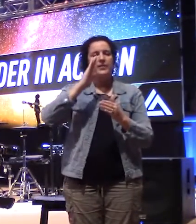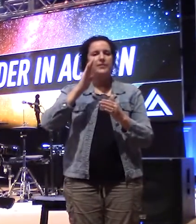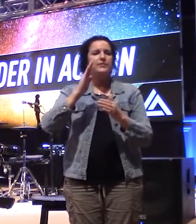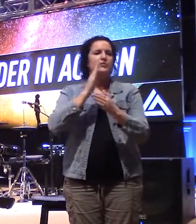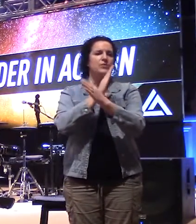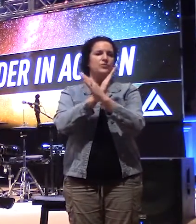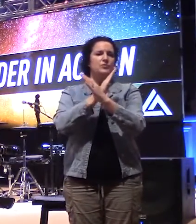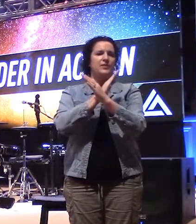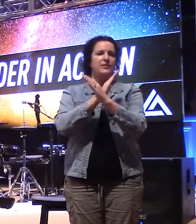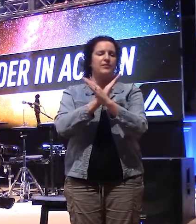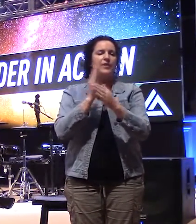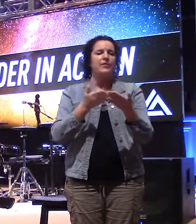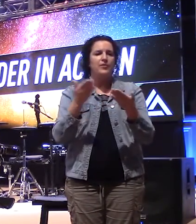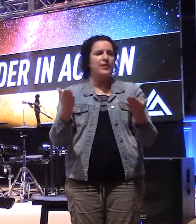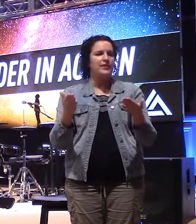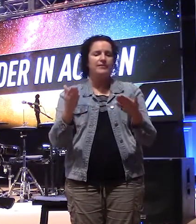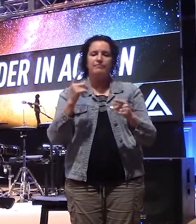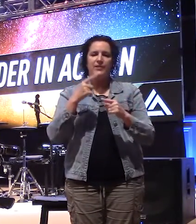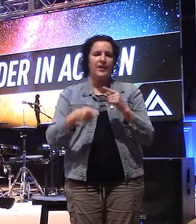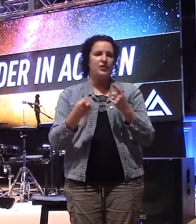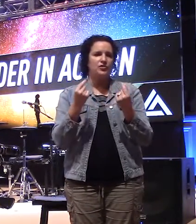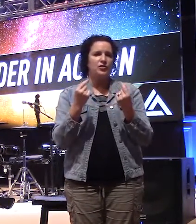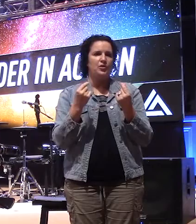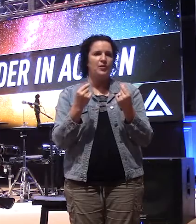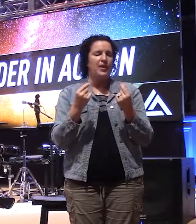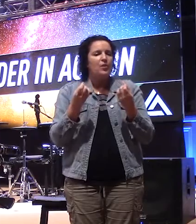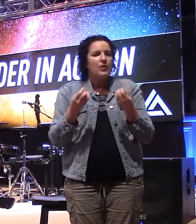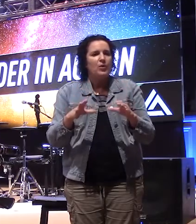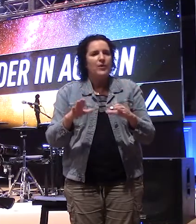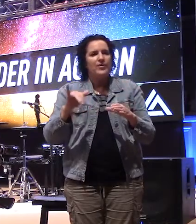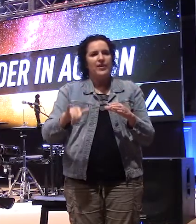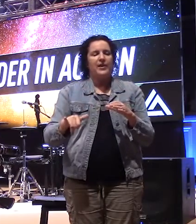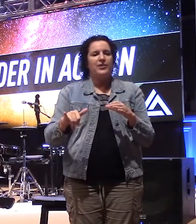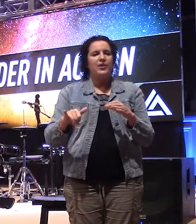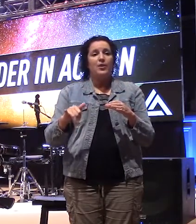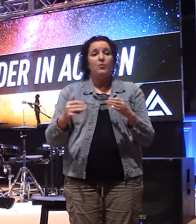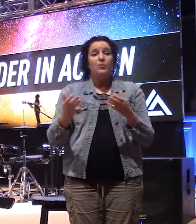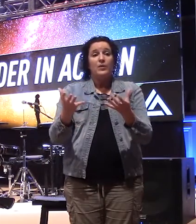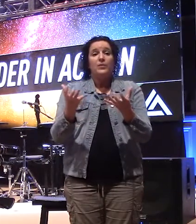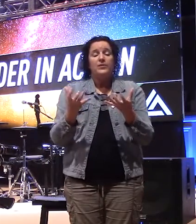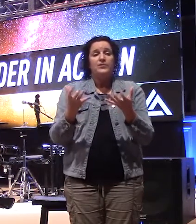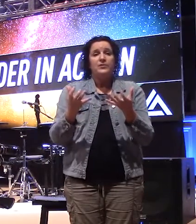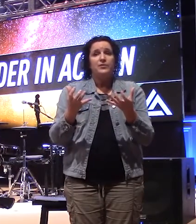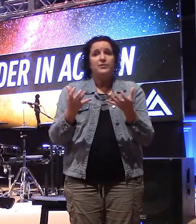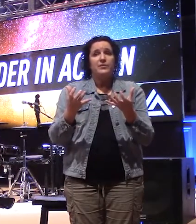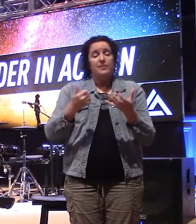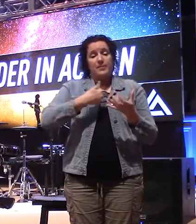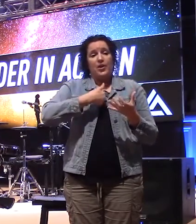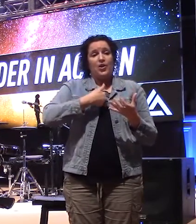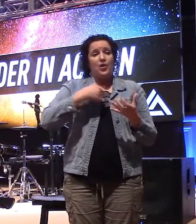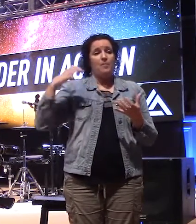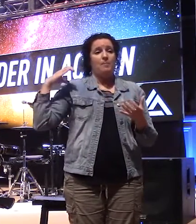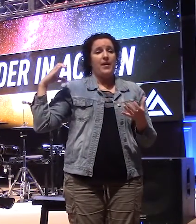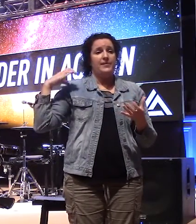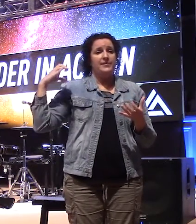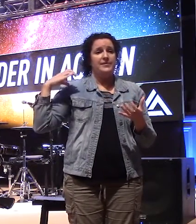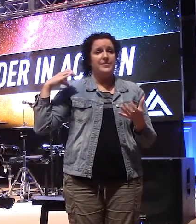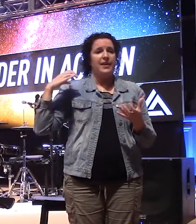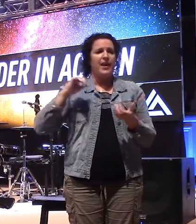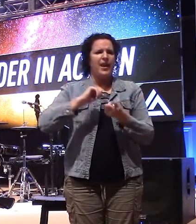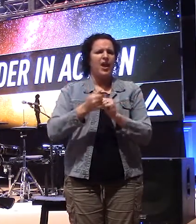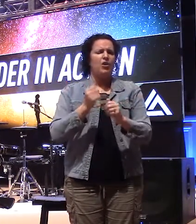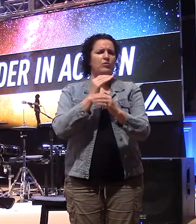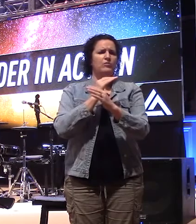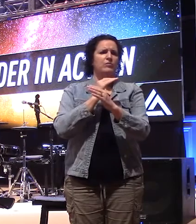things that you're not going to be able to do and so forth. And we don't want that because we want to be our own boss. We want to be in charge. How restrictive was it for